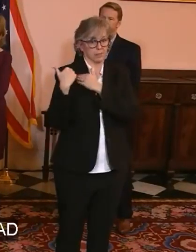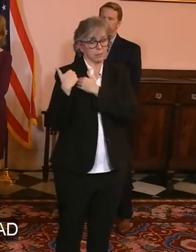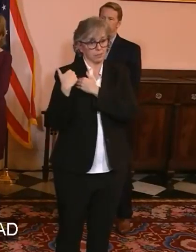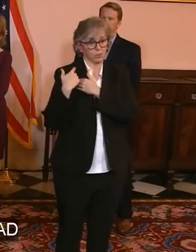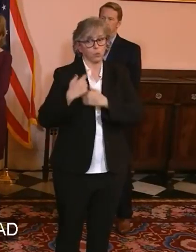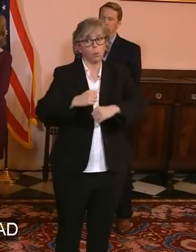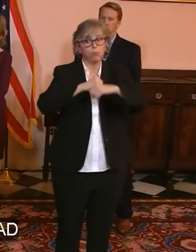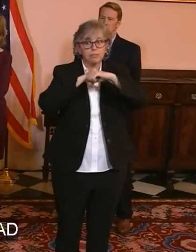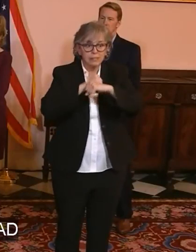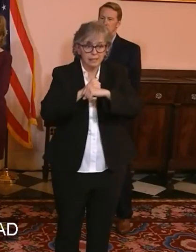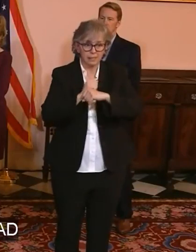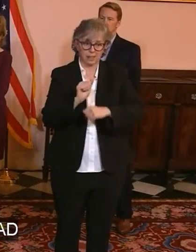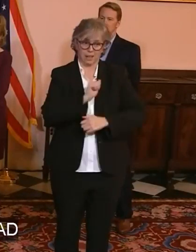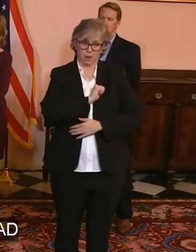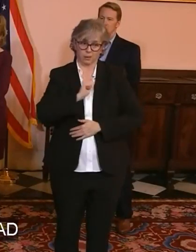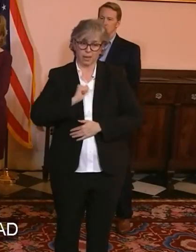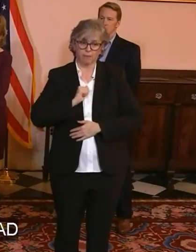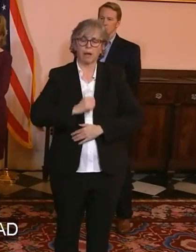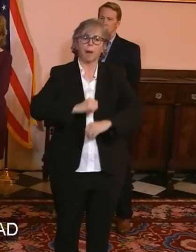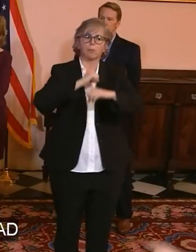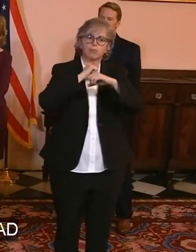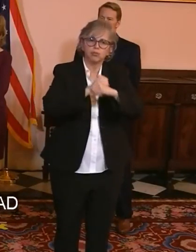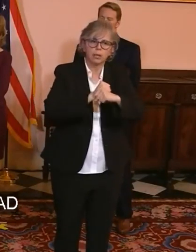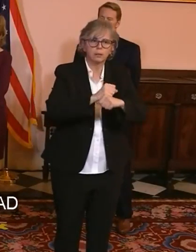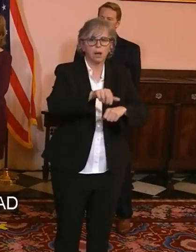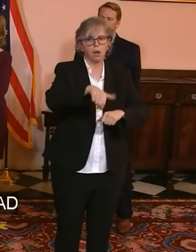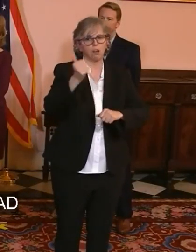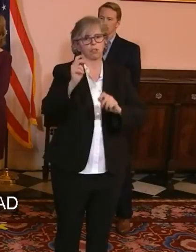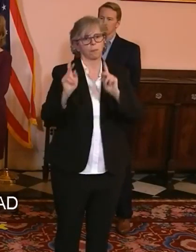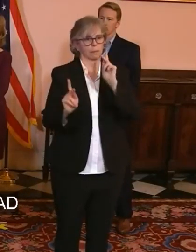of our fellow citizens.